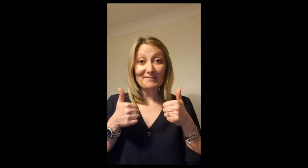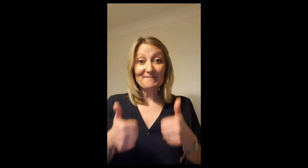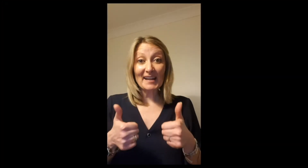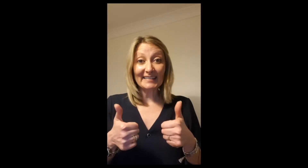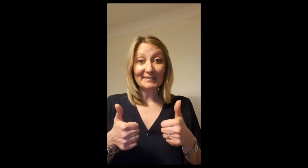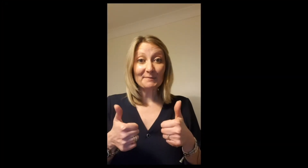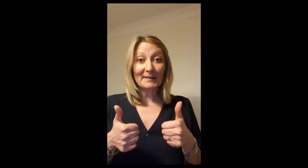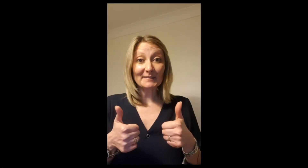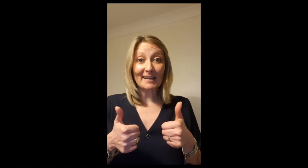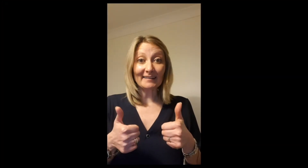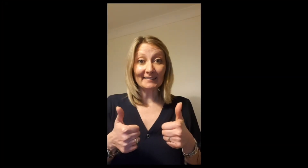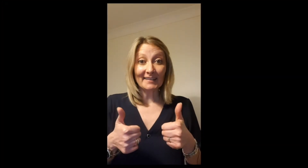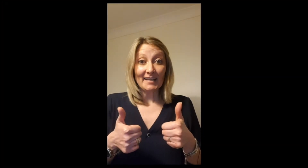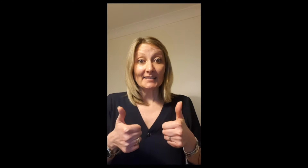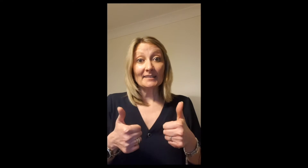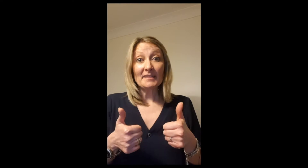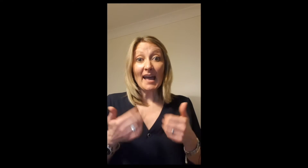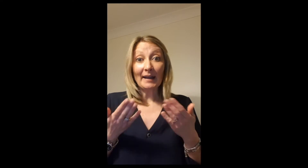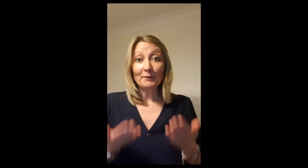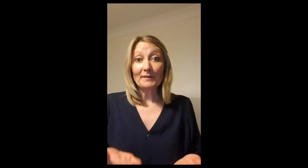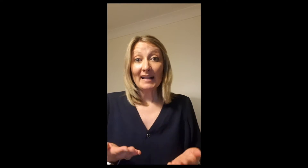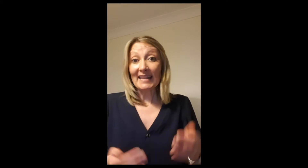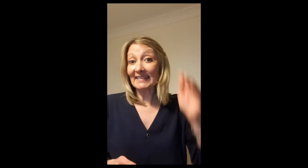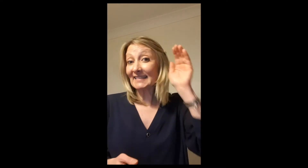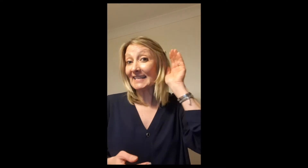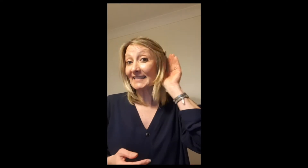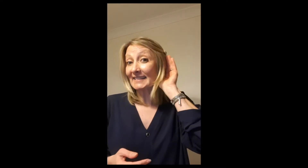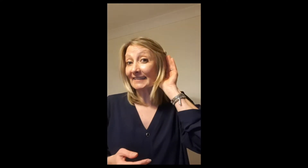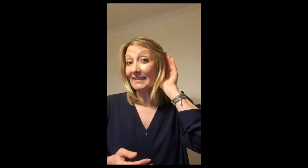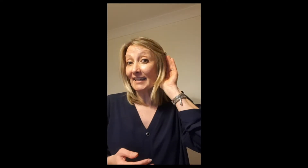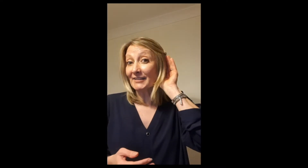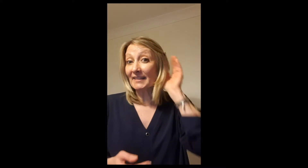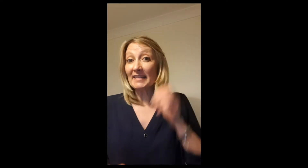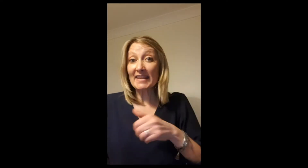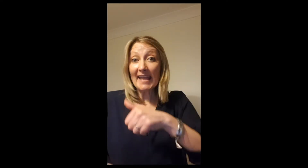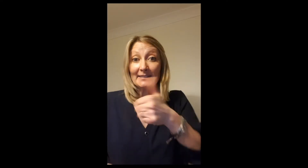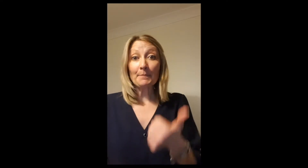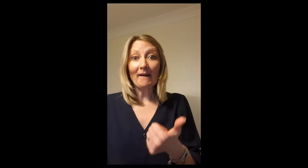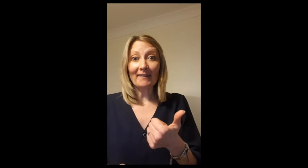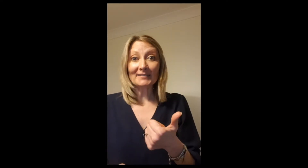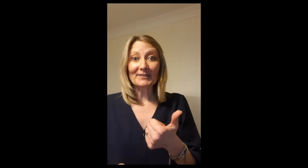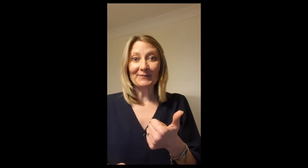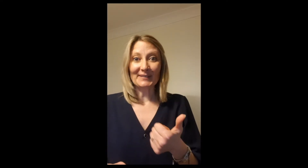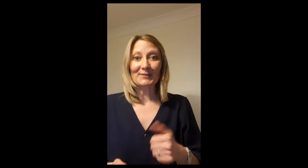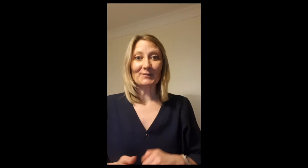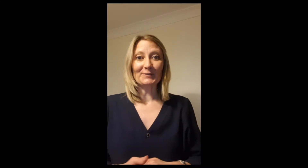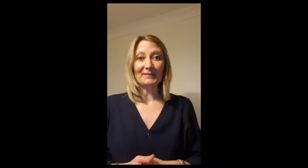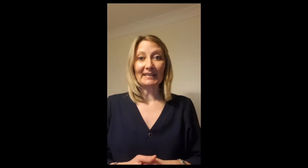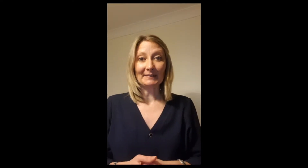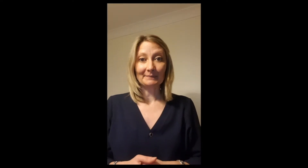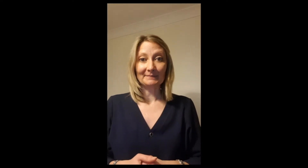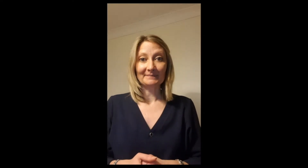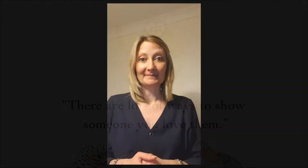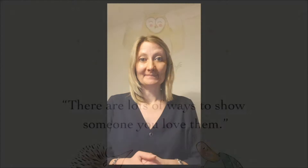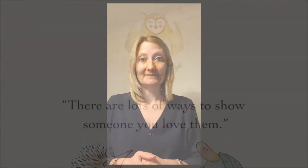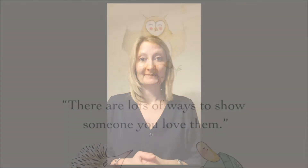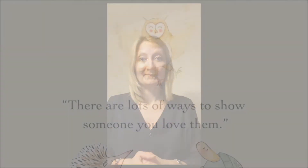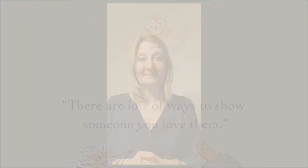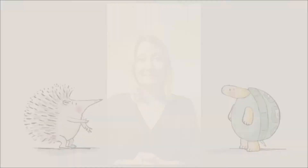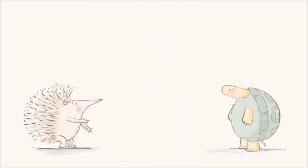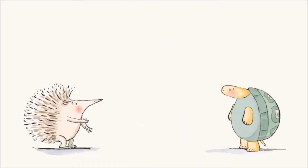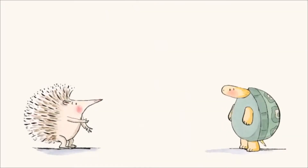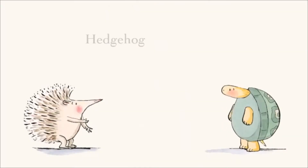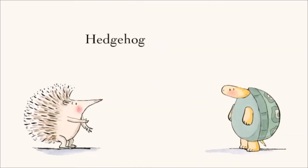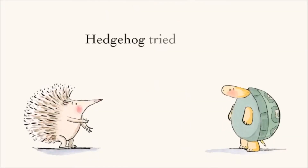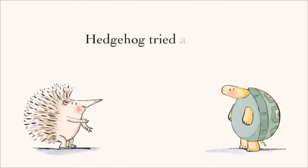That's great, well done. So now let's listen to the next part of this story.